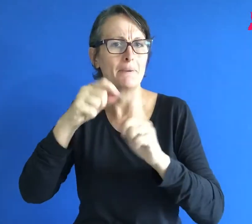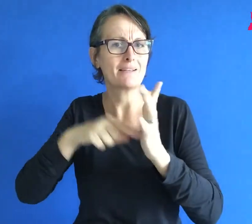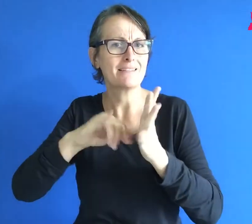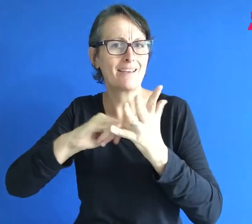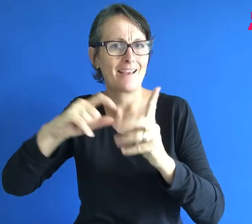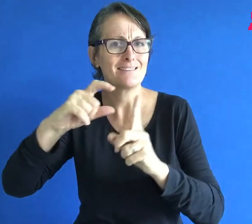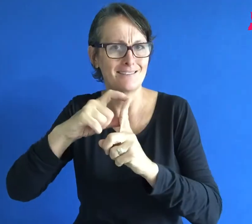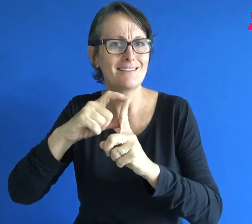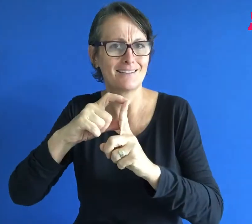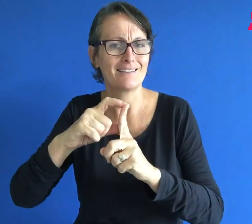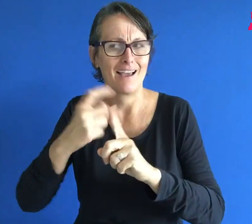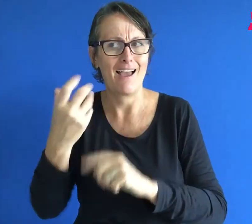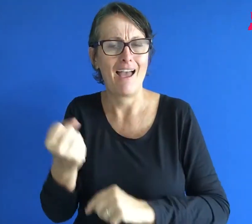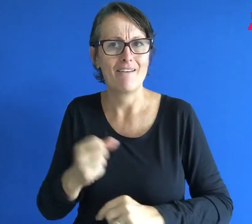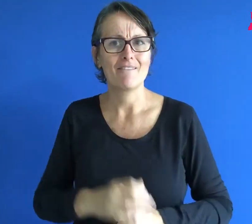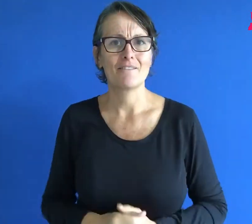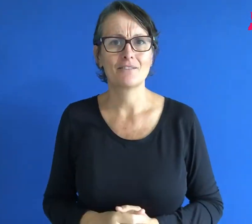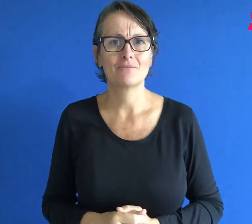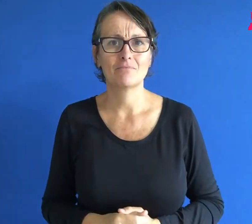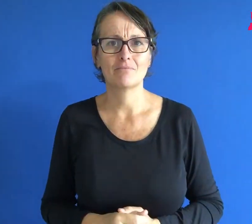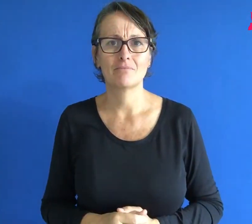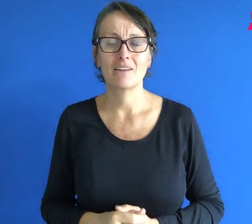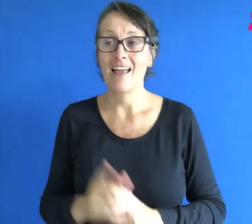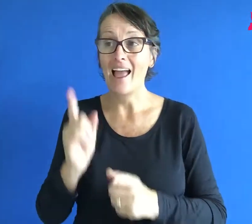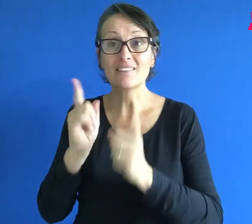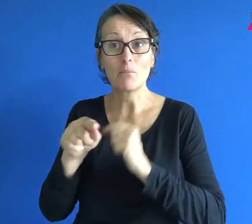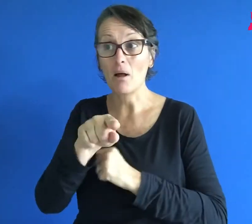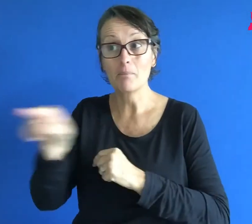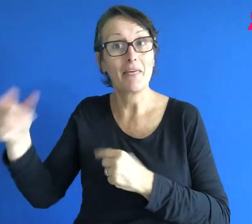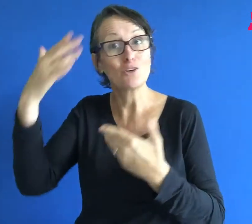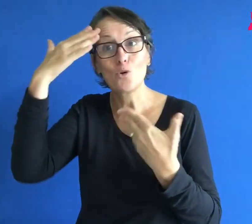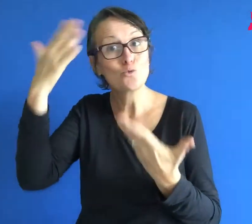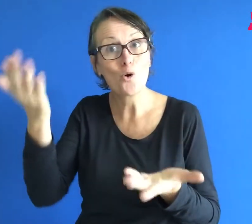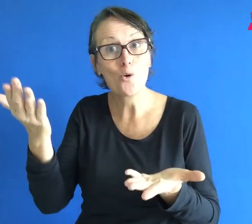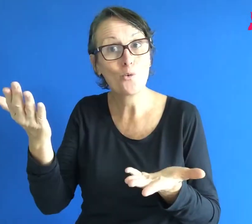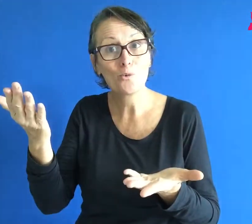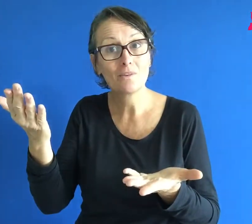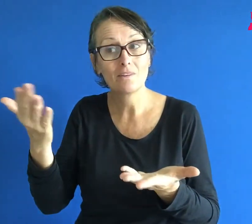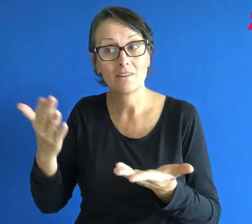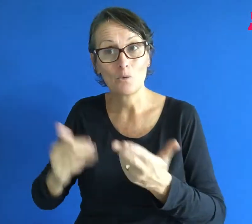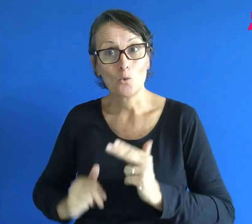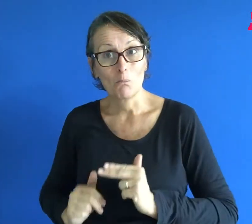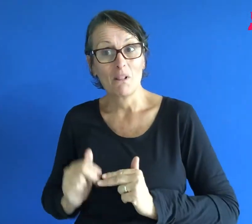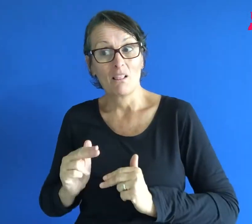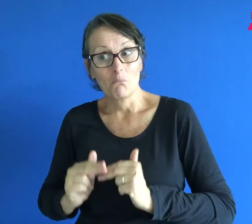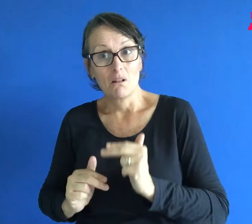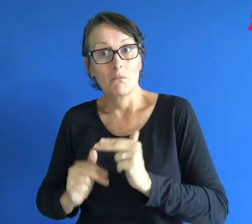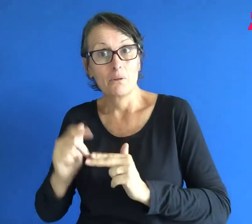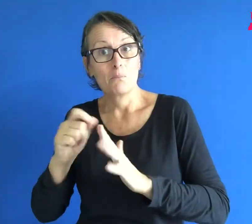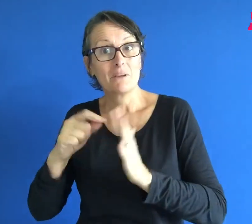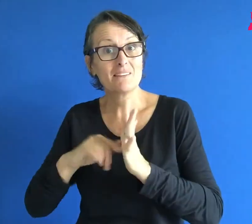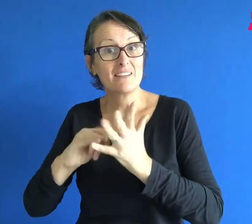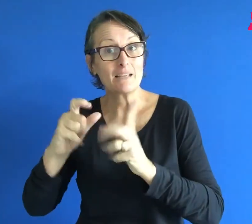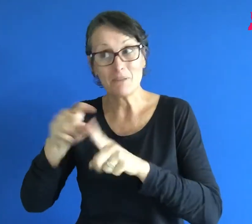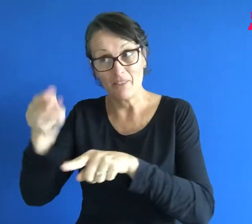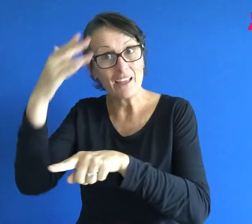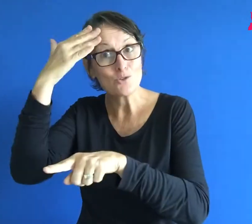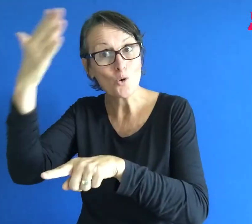community. And they're often quite slow to recognise it in themselves, which is quite interesting. And sort of what happened with Cliff. It took a while for him